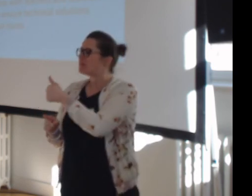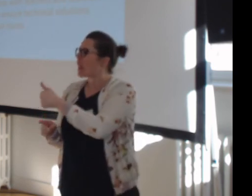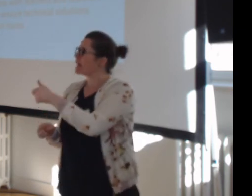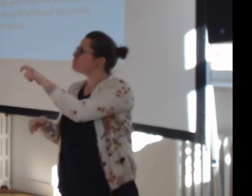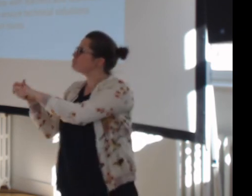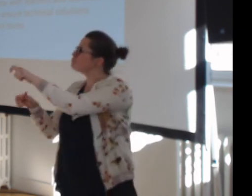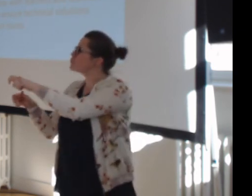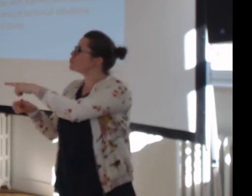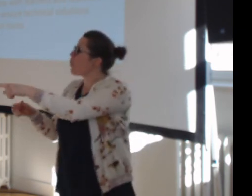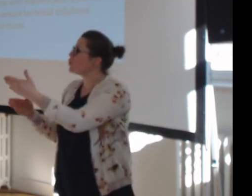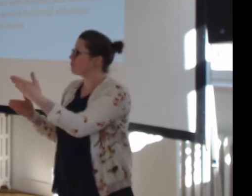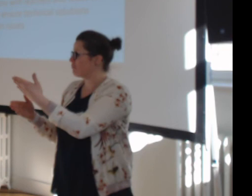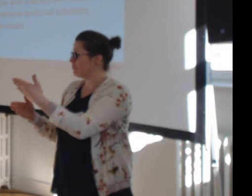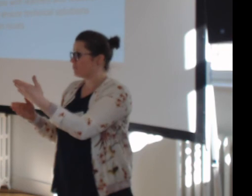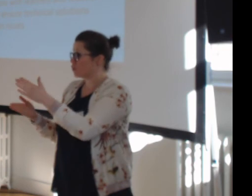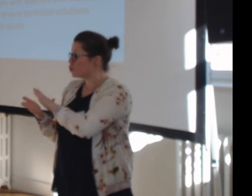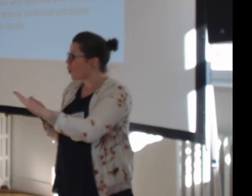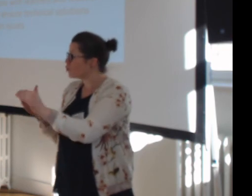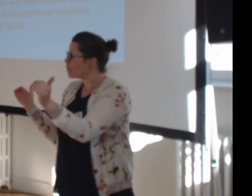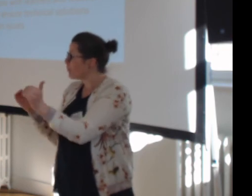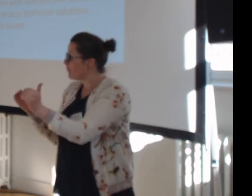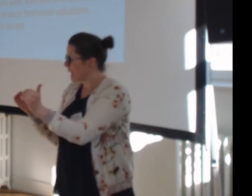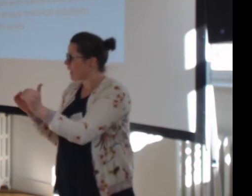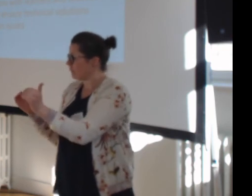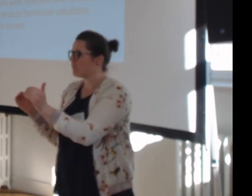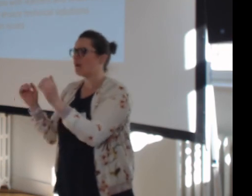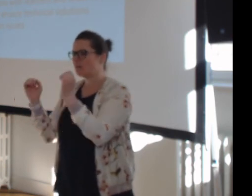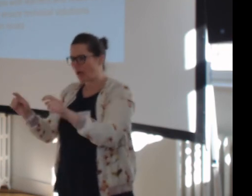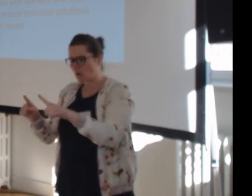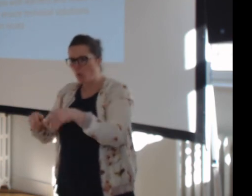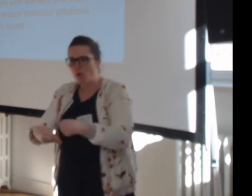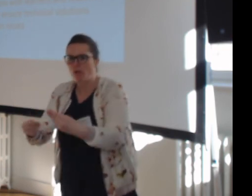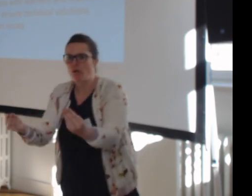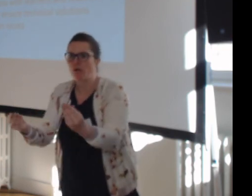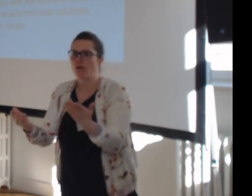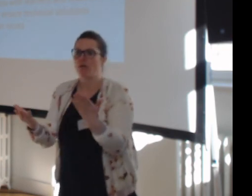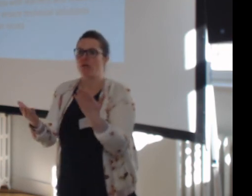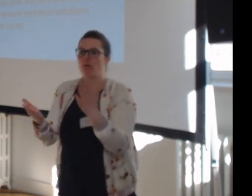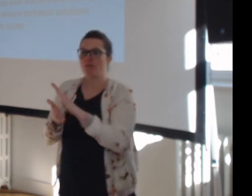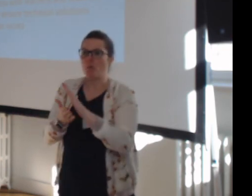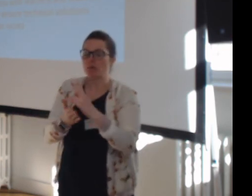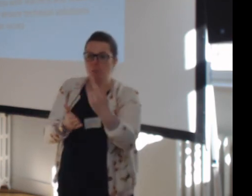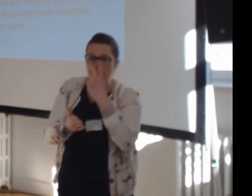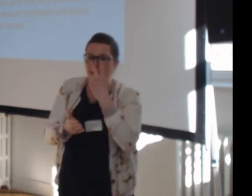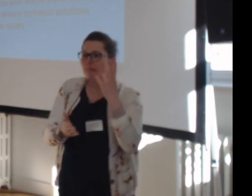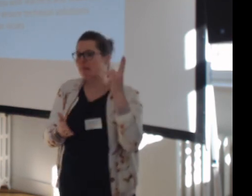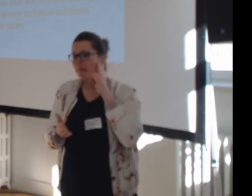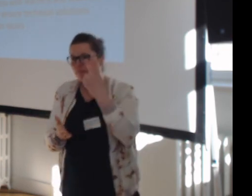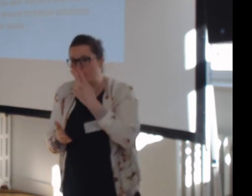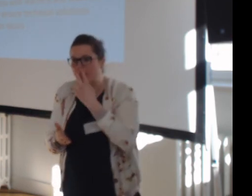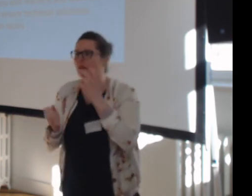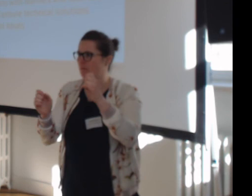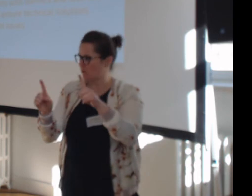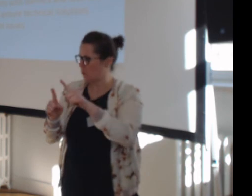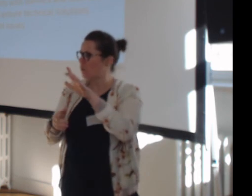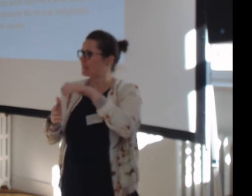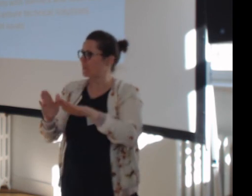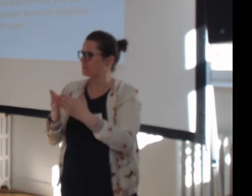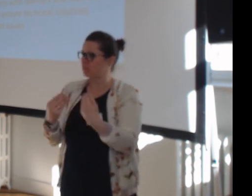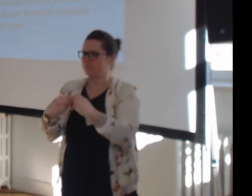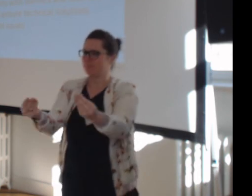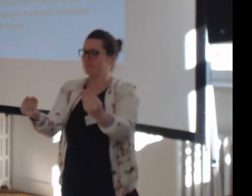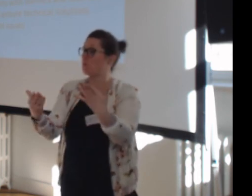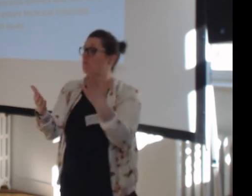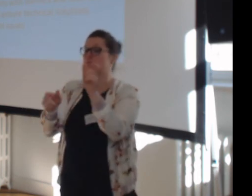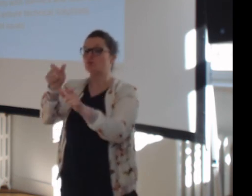to people who have no reading disability or may have low vision, blindness, deaf blindness,